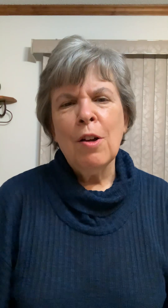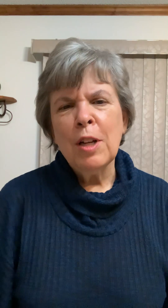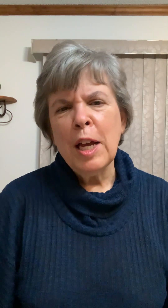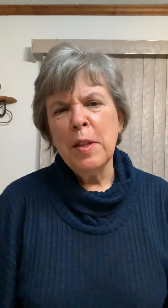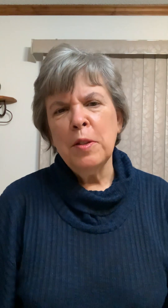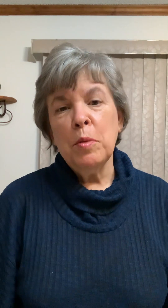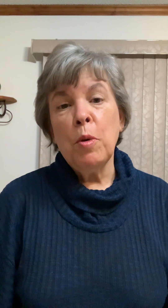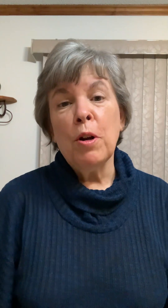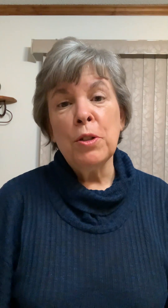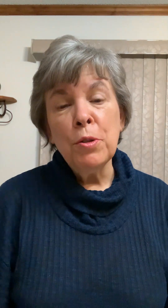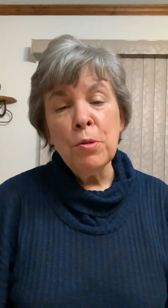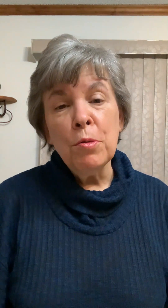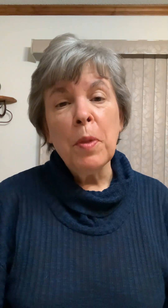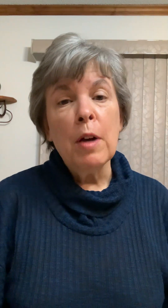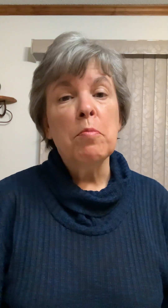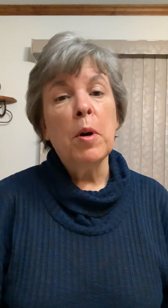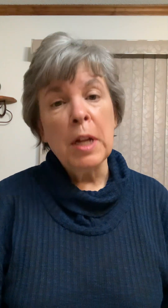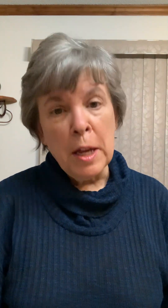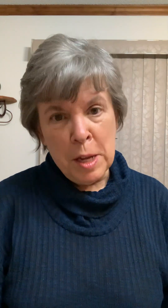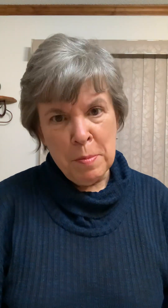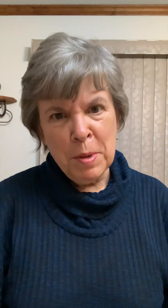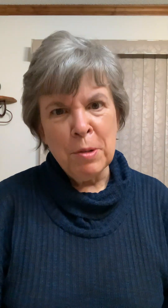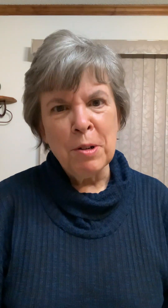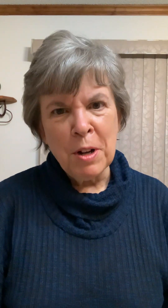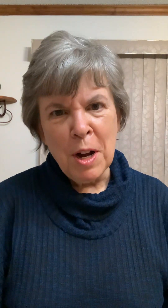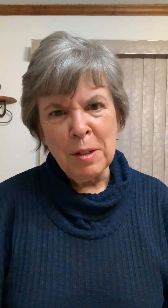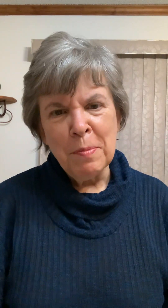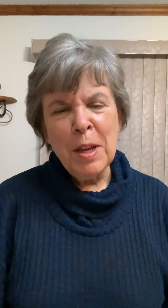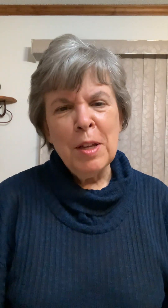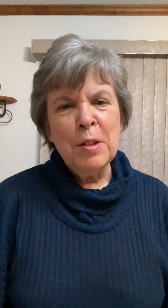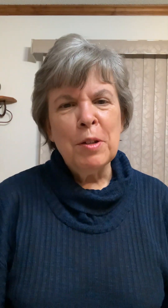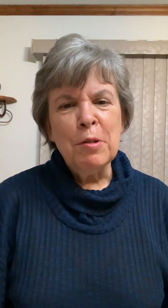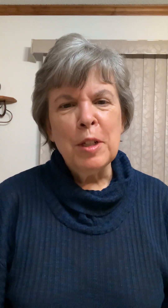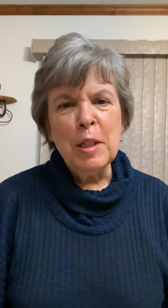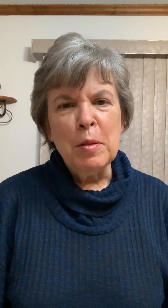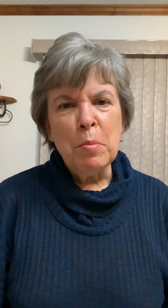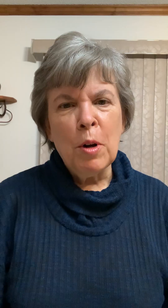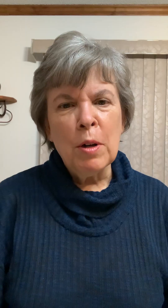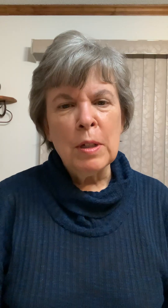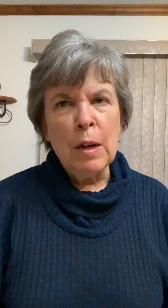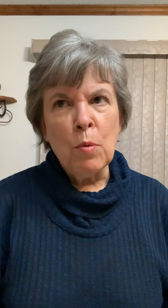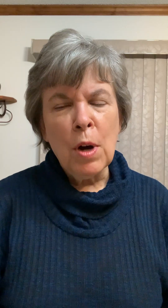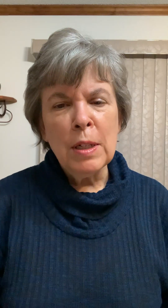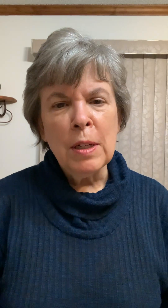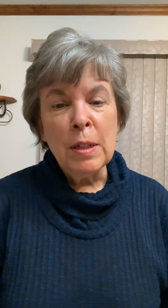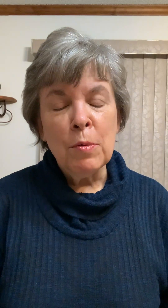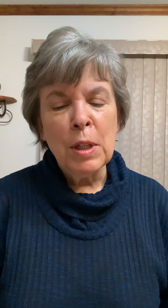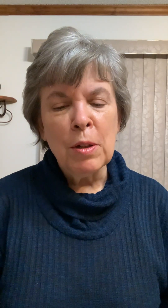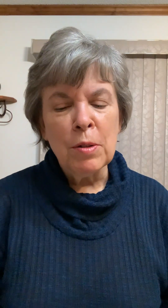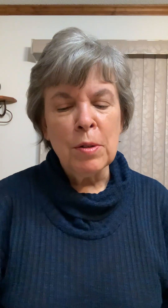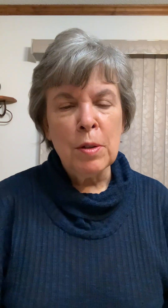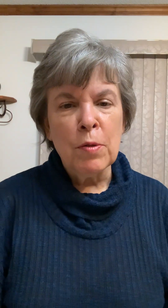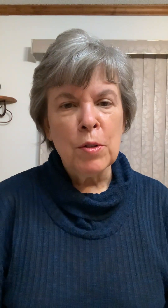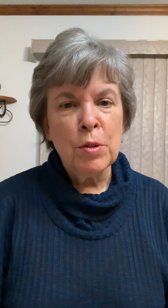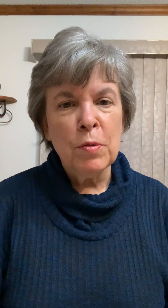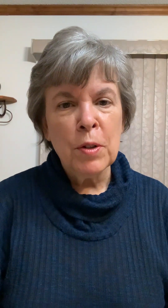Okay, this is part 2 of part A, Behold Our God. So in part 1, we learned the first 2 verses,